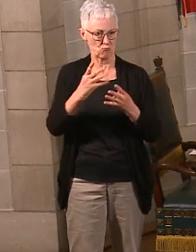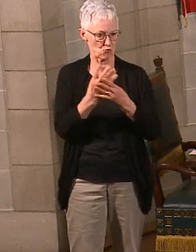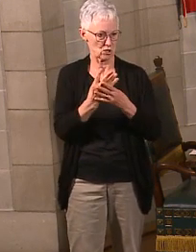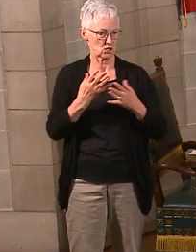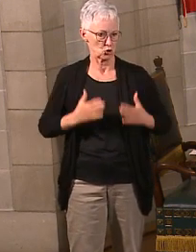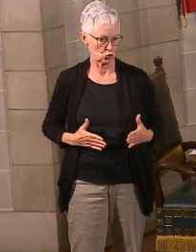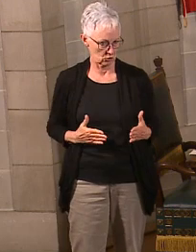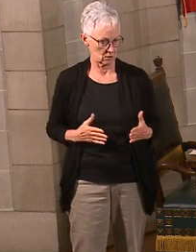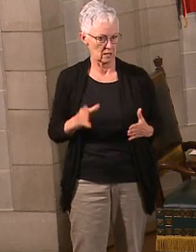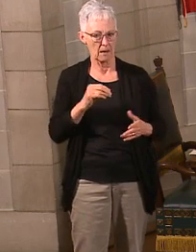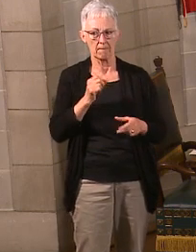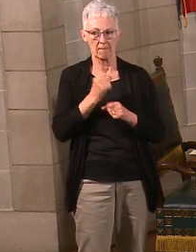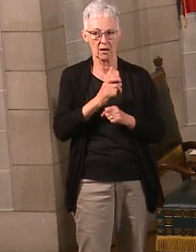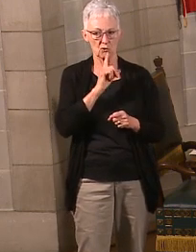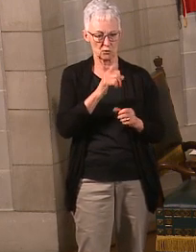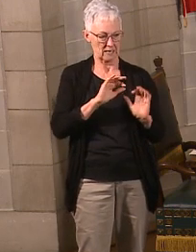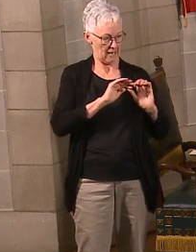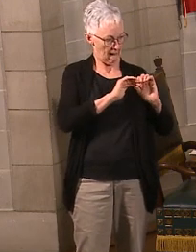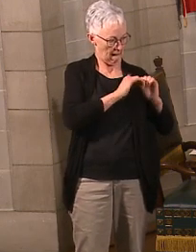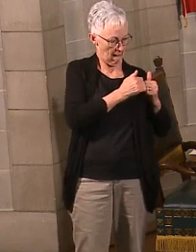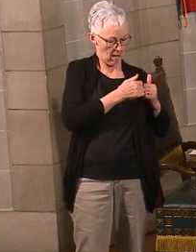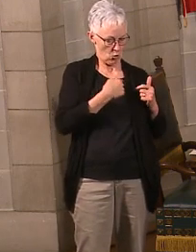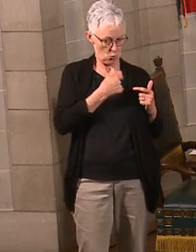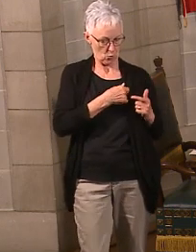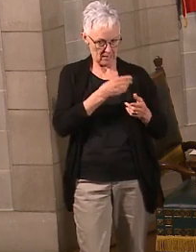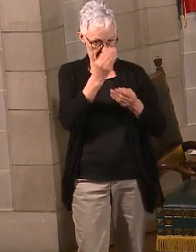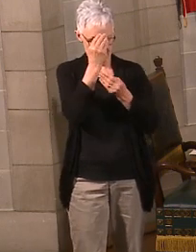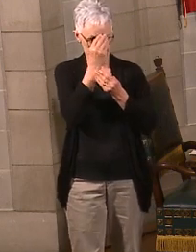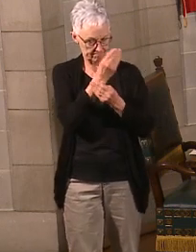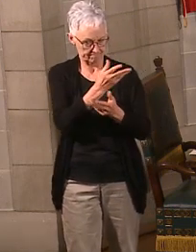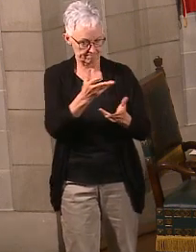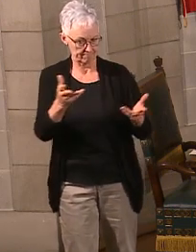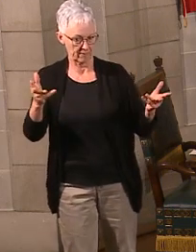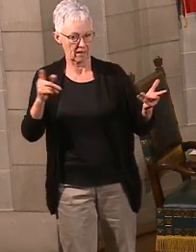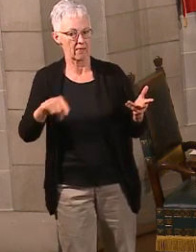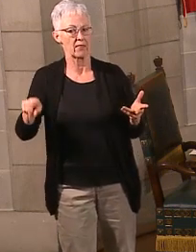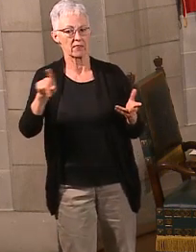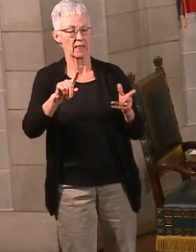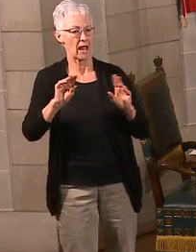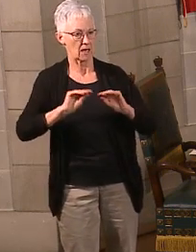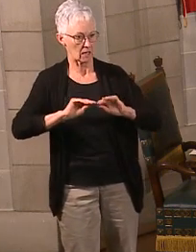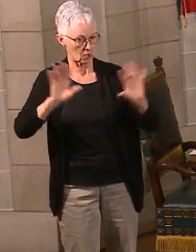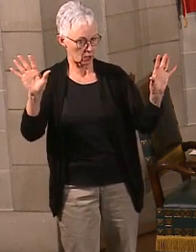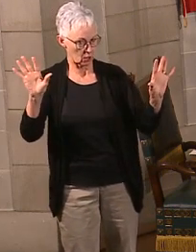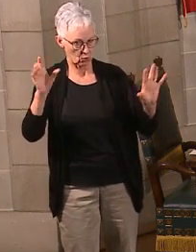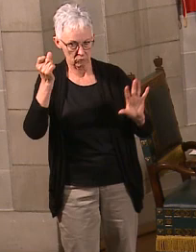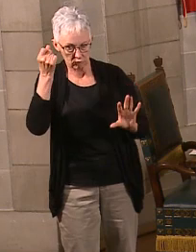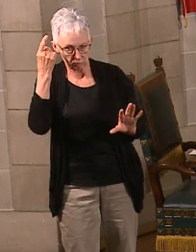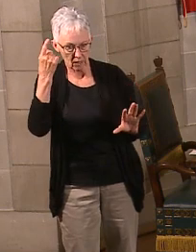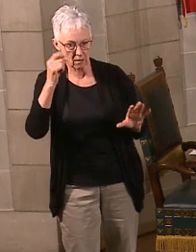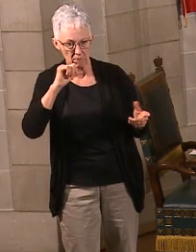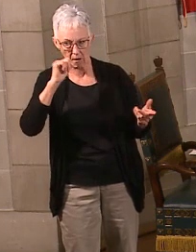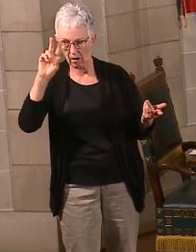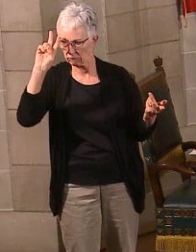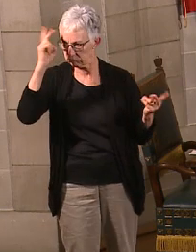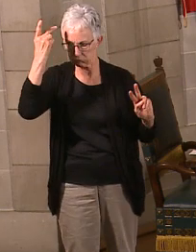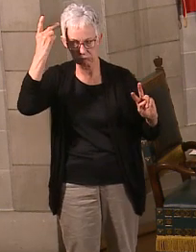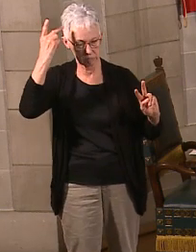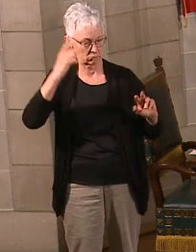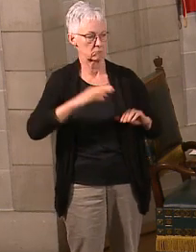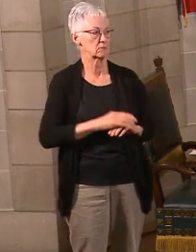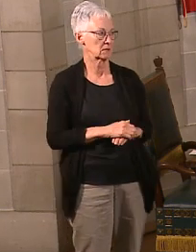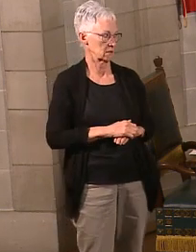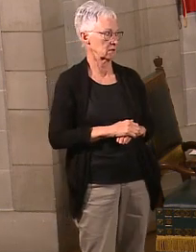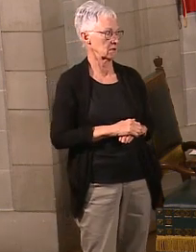in a way that's effective, that gets out consistently so that everyone gets the same message. Same thing for staff. And then